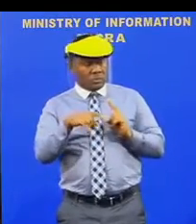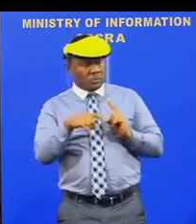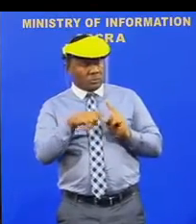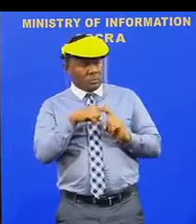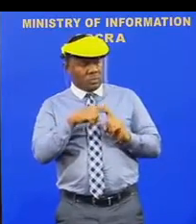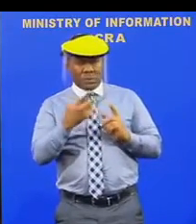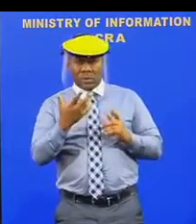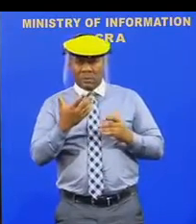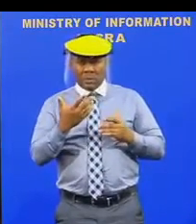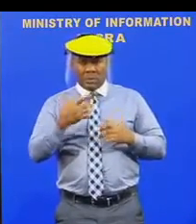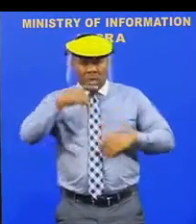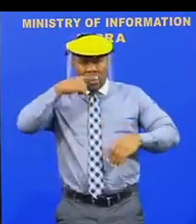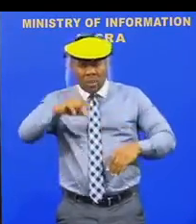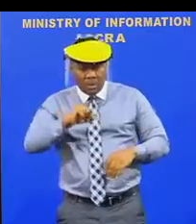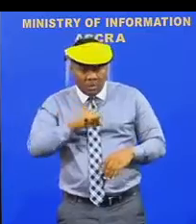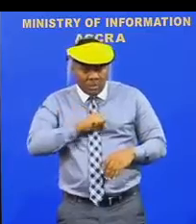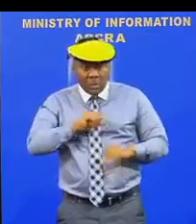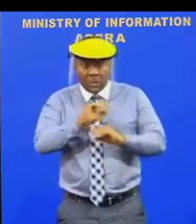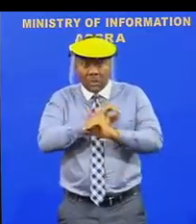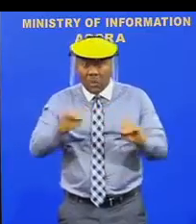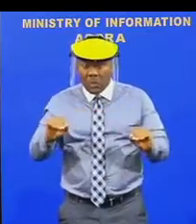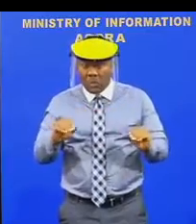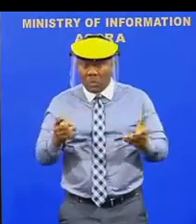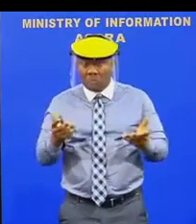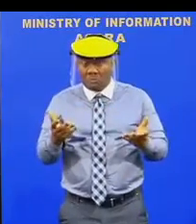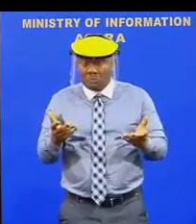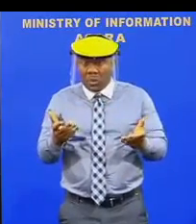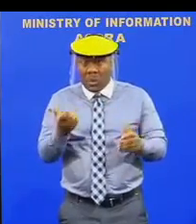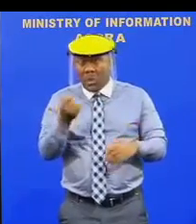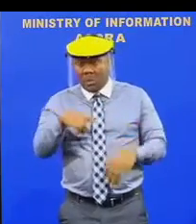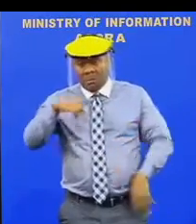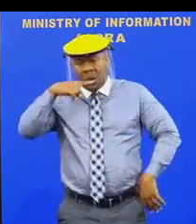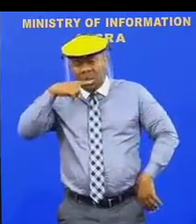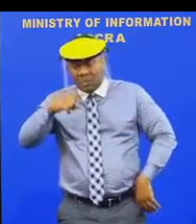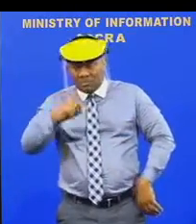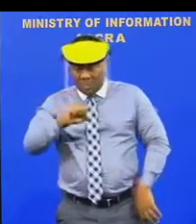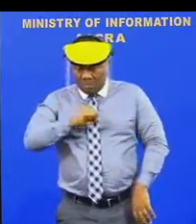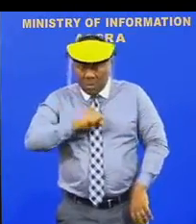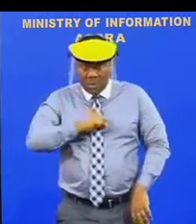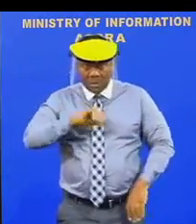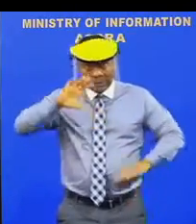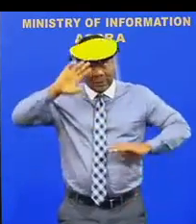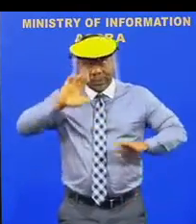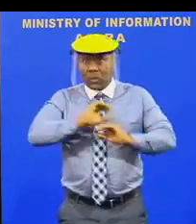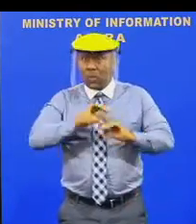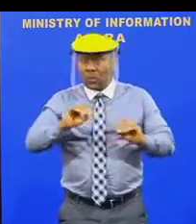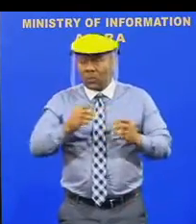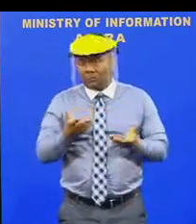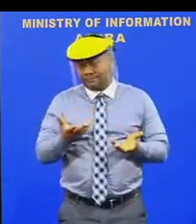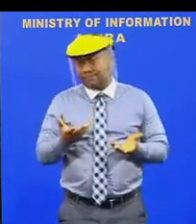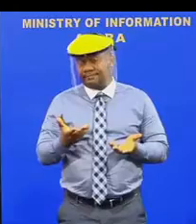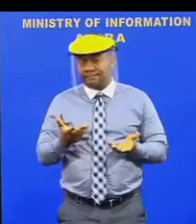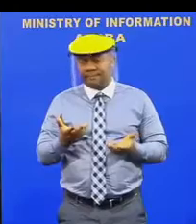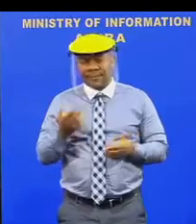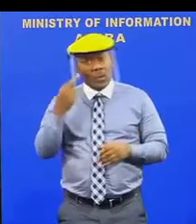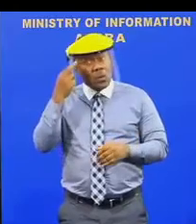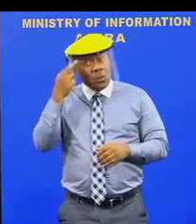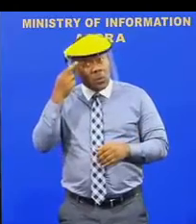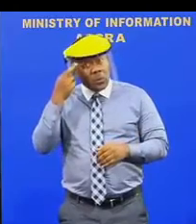symptoms and or showing very few symptoms, this is the more reason